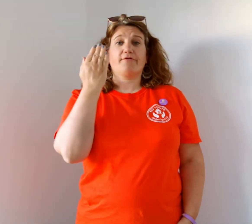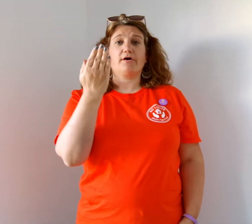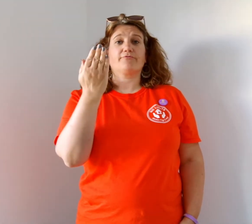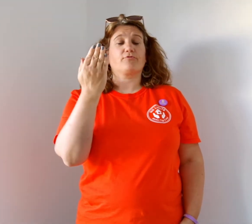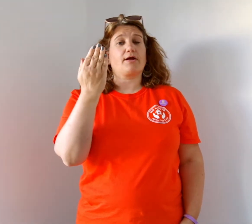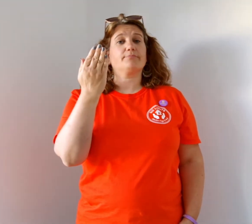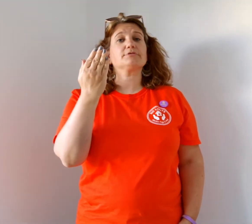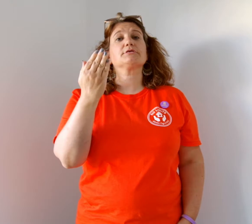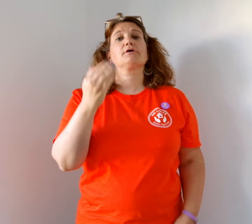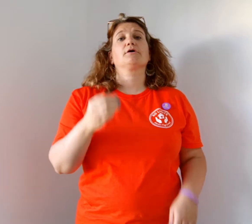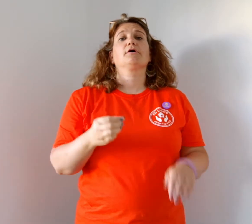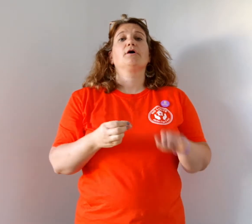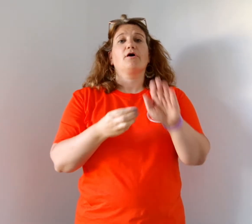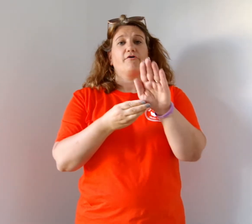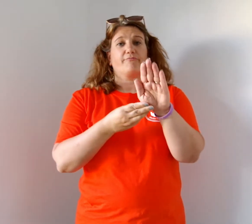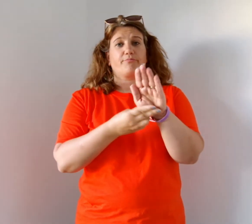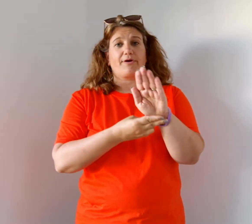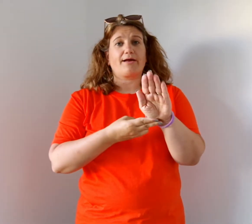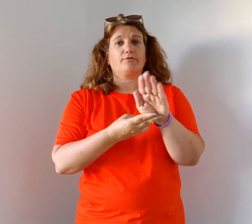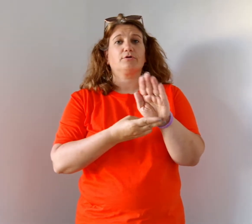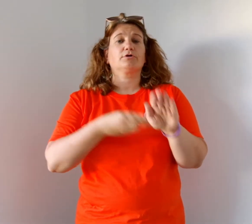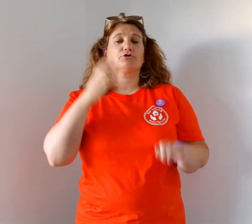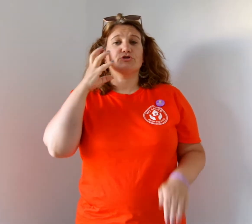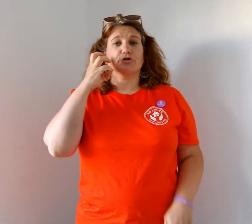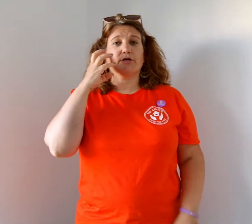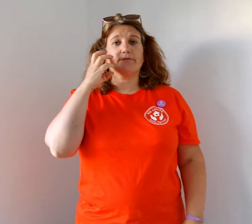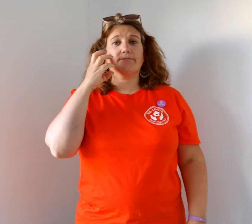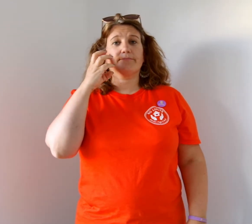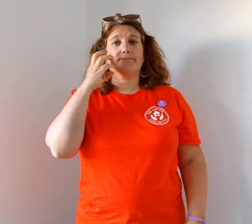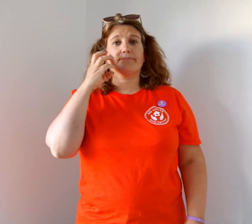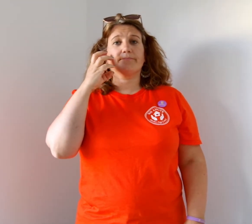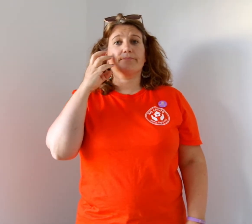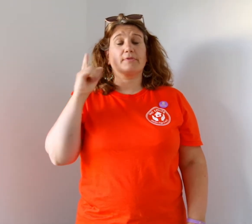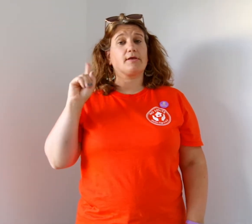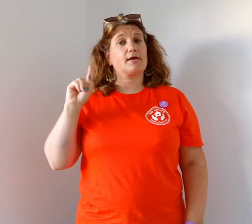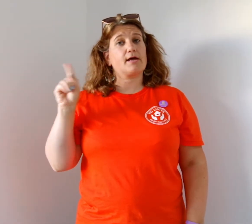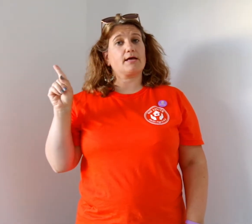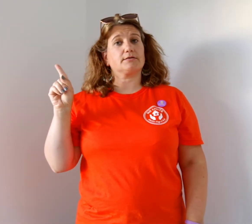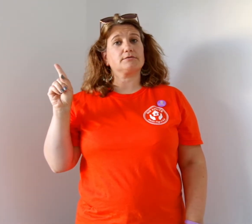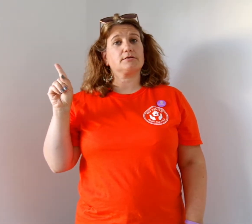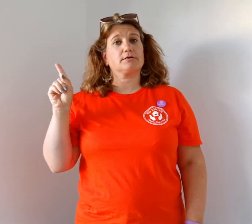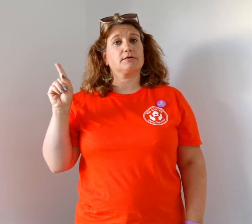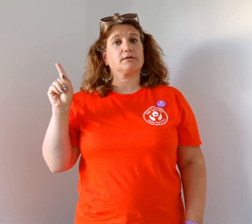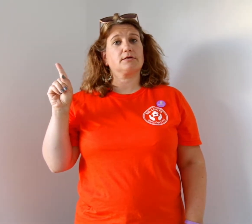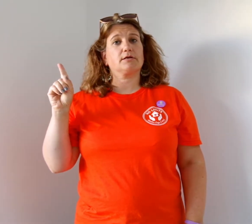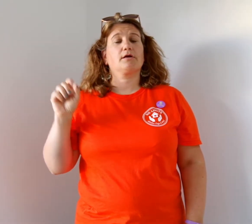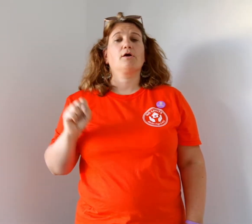175 grams of brown sugar, and